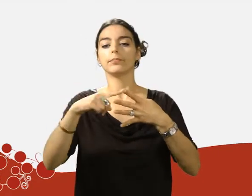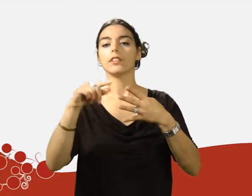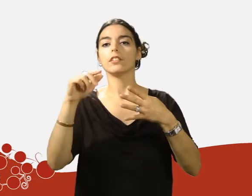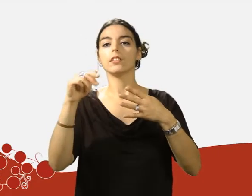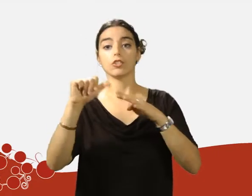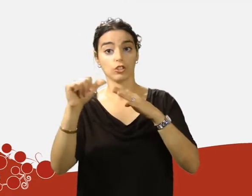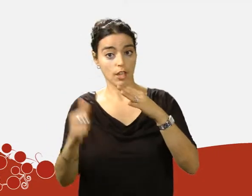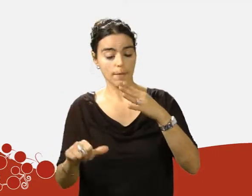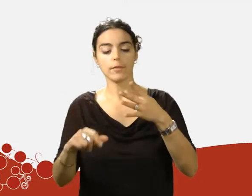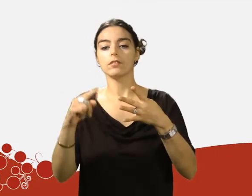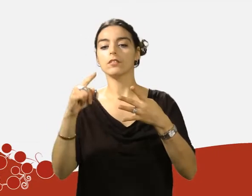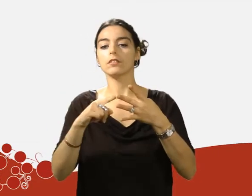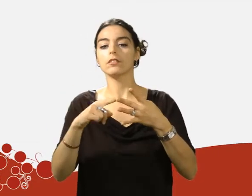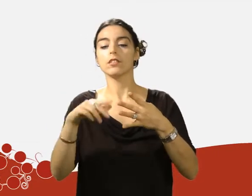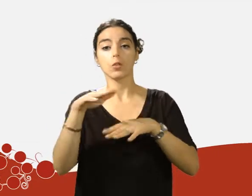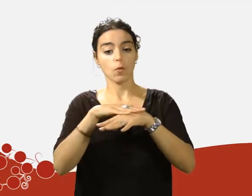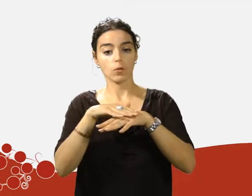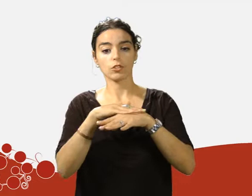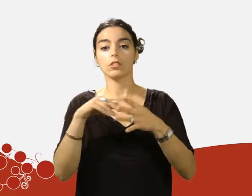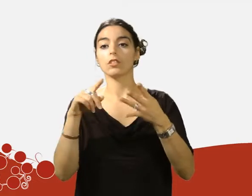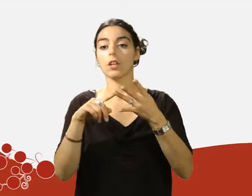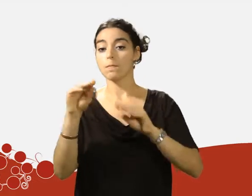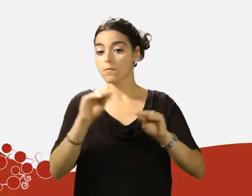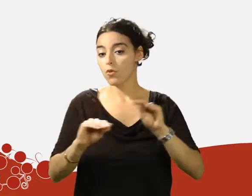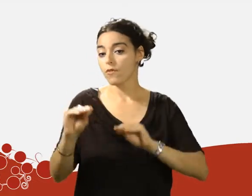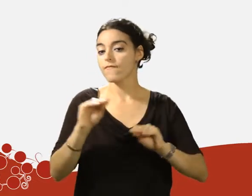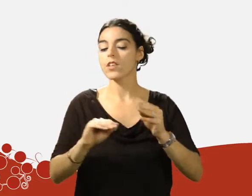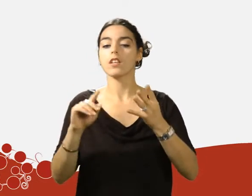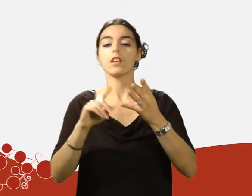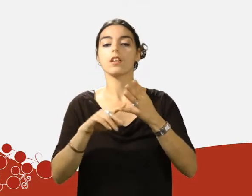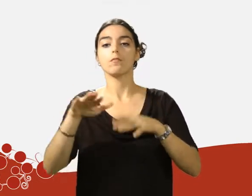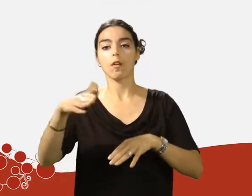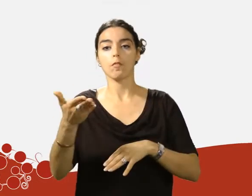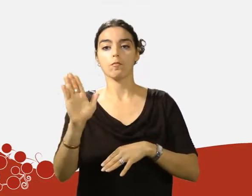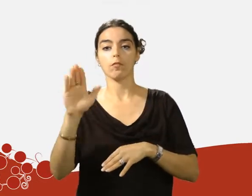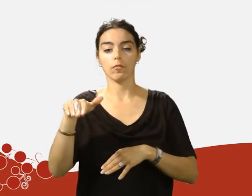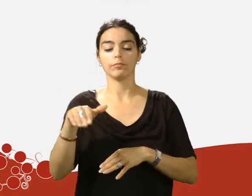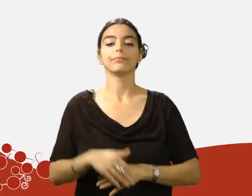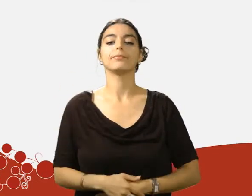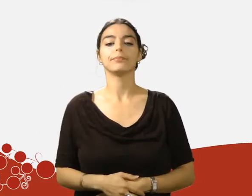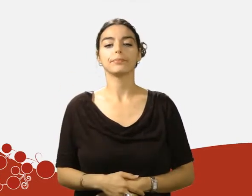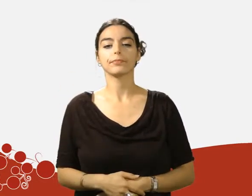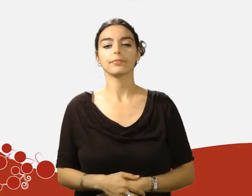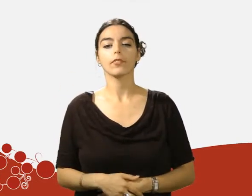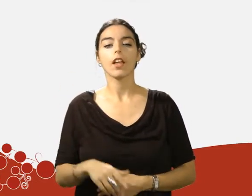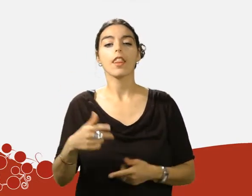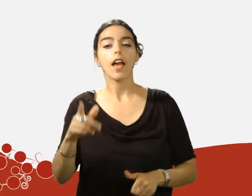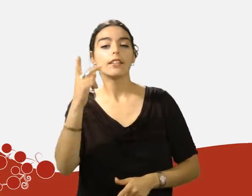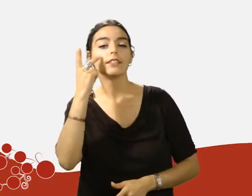parameters: 1. Hand shape, 2. Location, 3. Movement, and 4. Palm orientation. Let's look at a